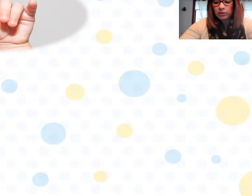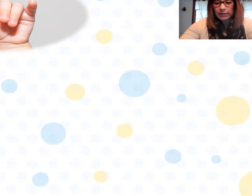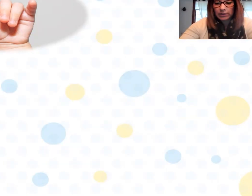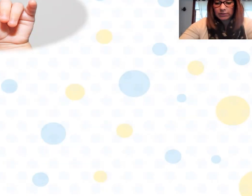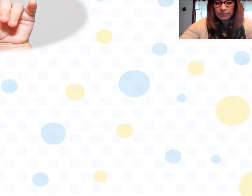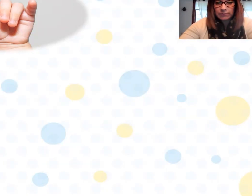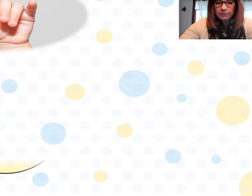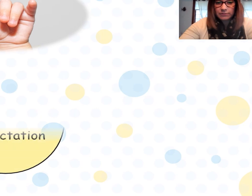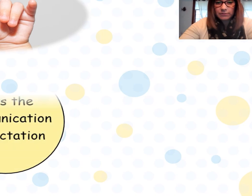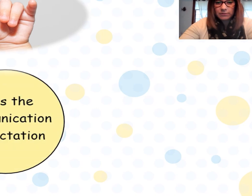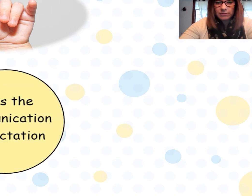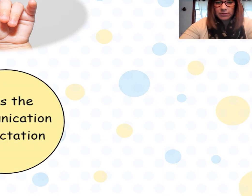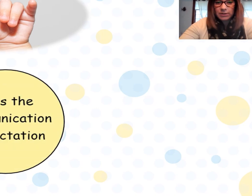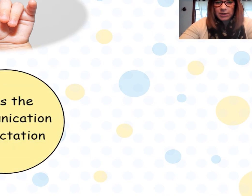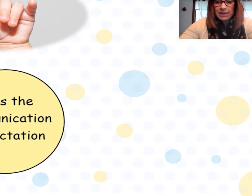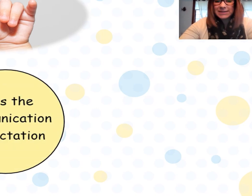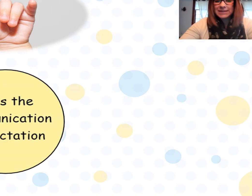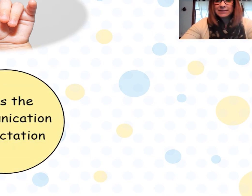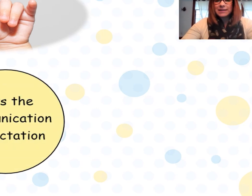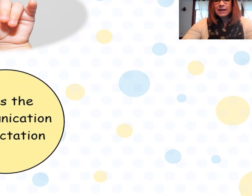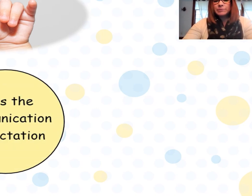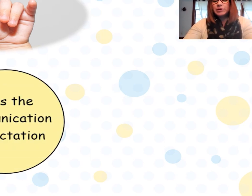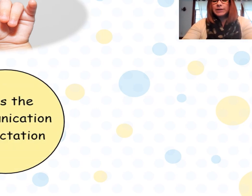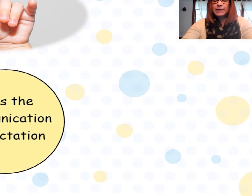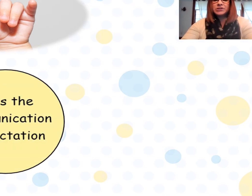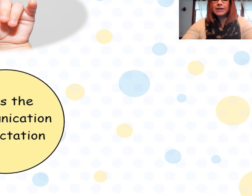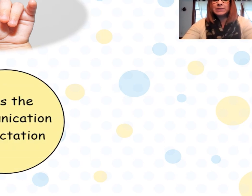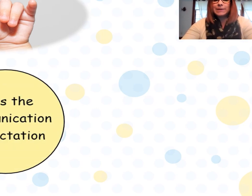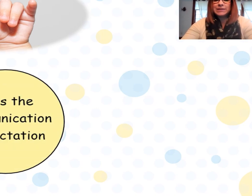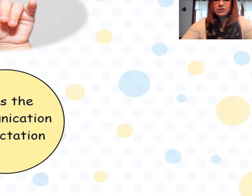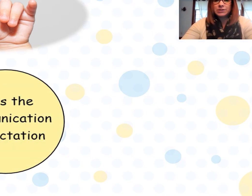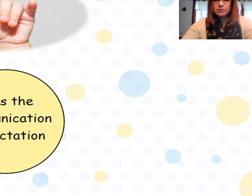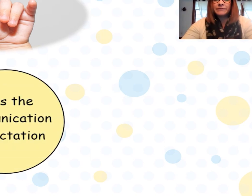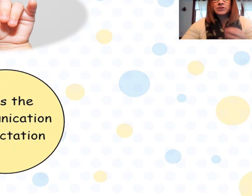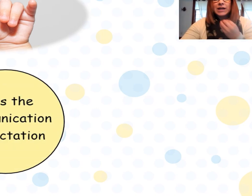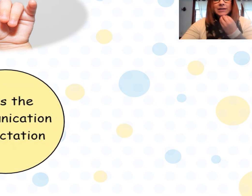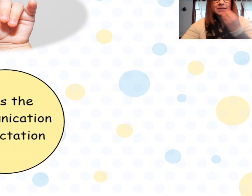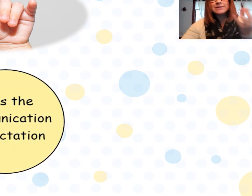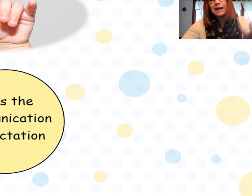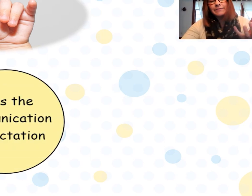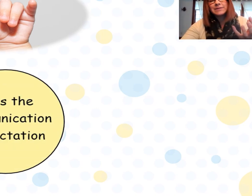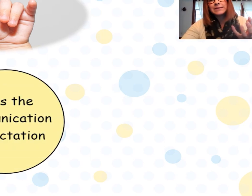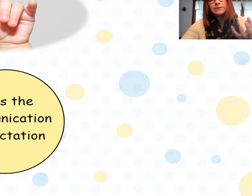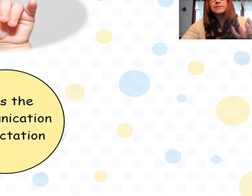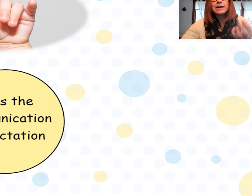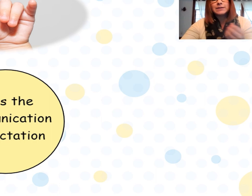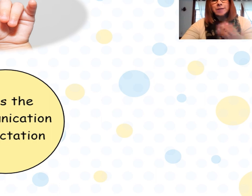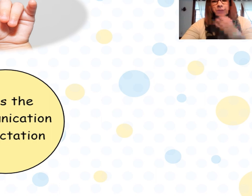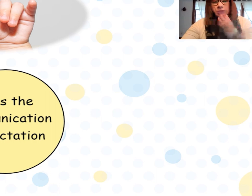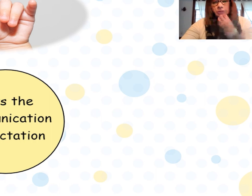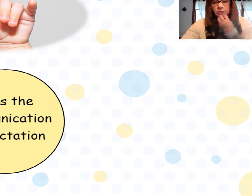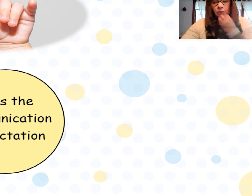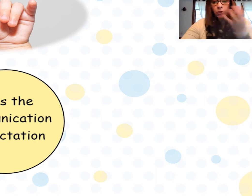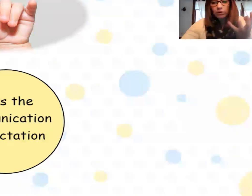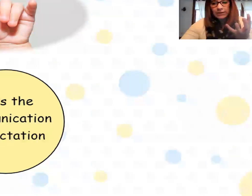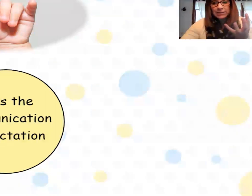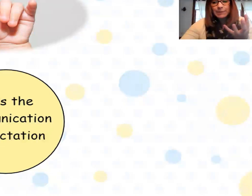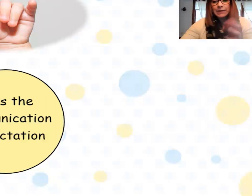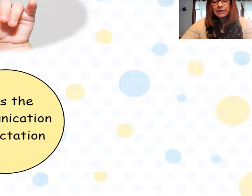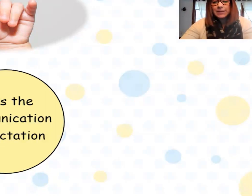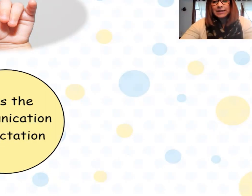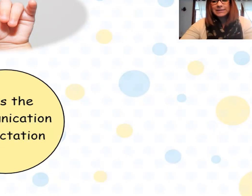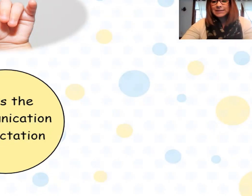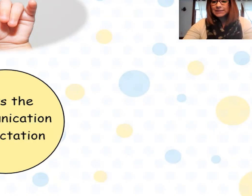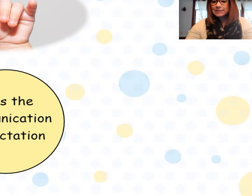it earlier. It sets that communication expectation. So if your child doesn't have the skills yet to orally